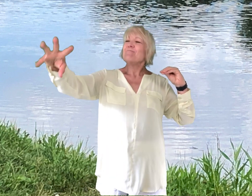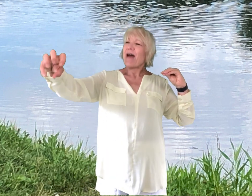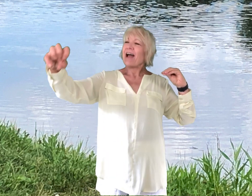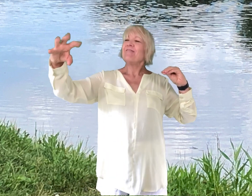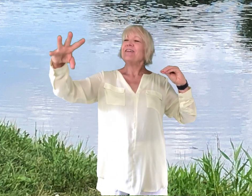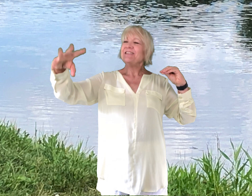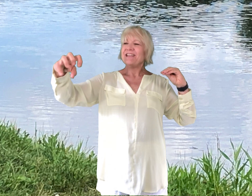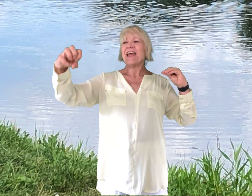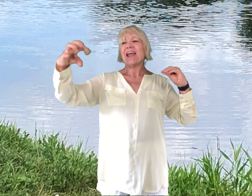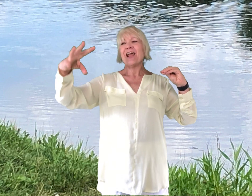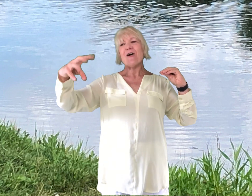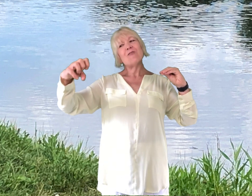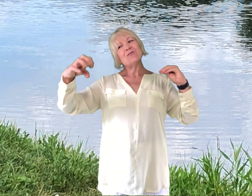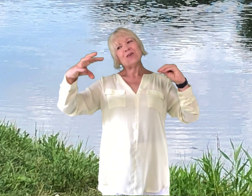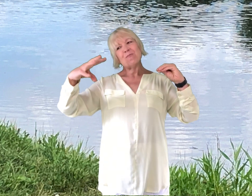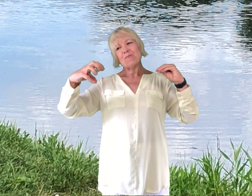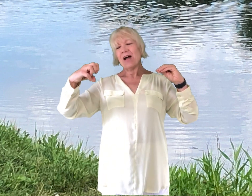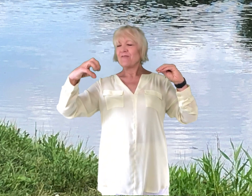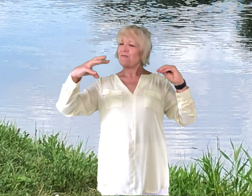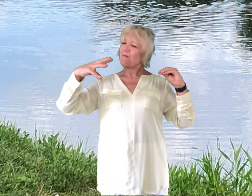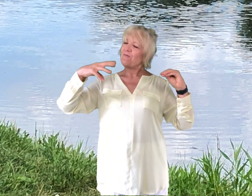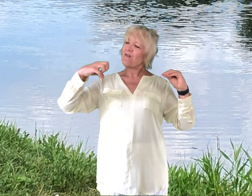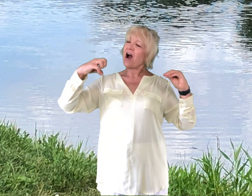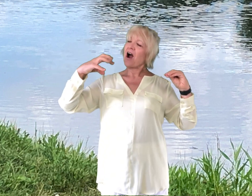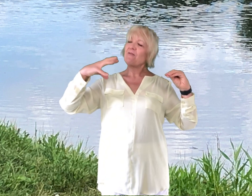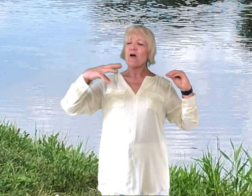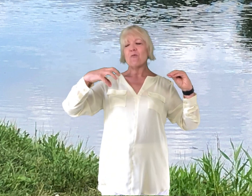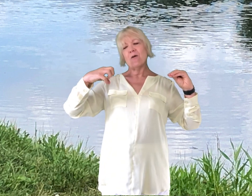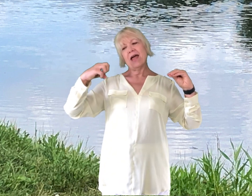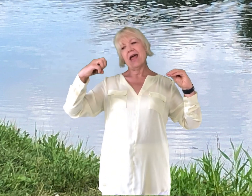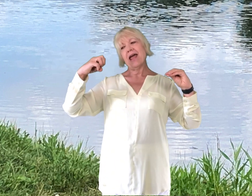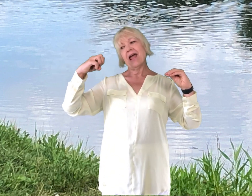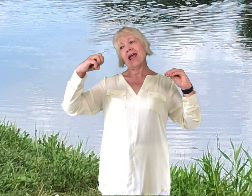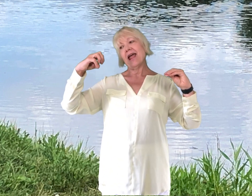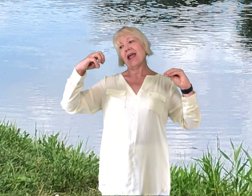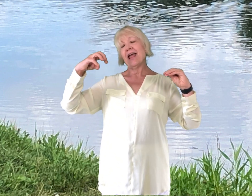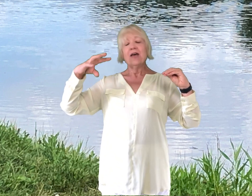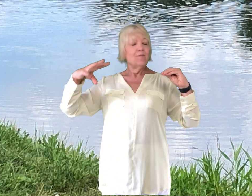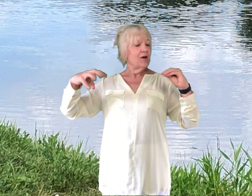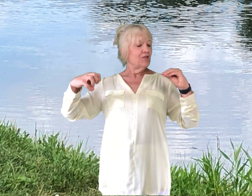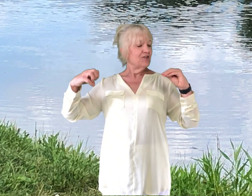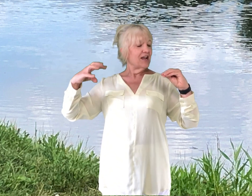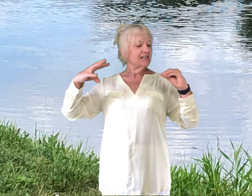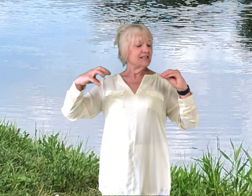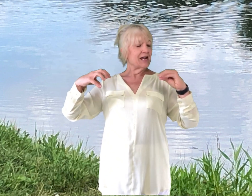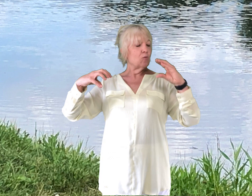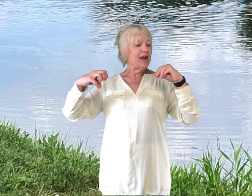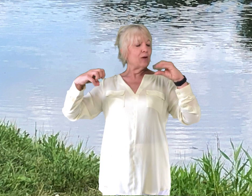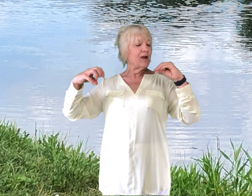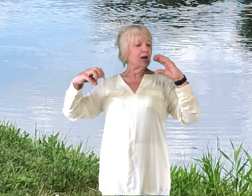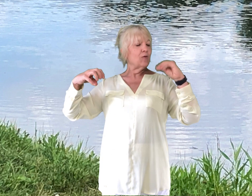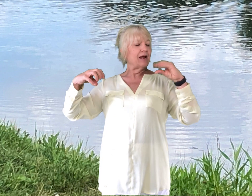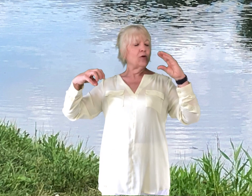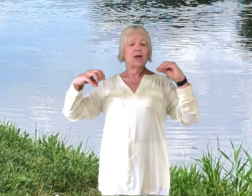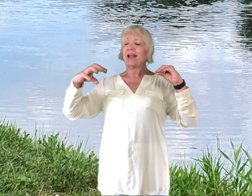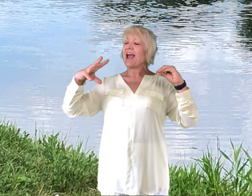came back one day over the pond from far away. Mother duck said, but only four